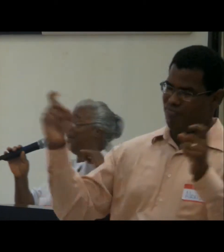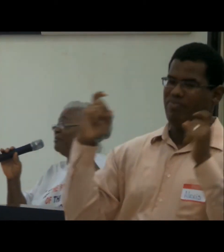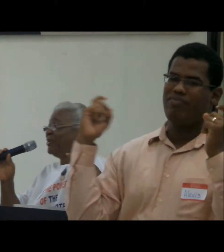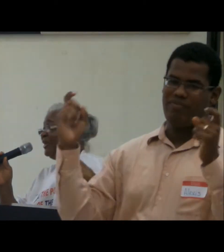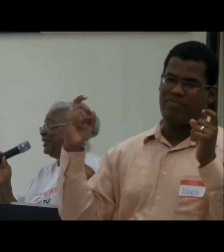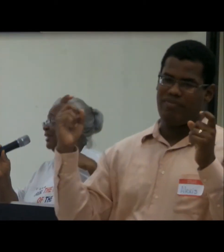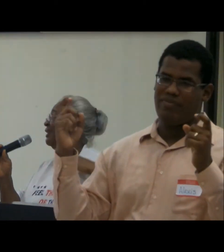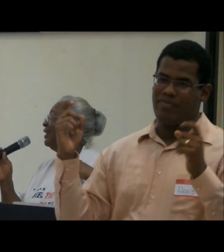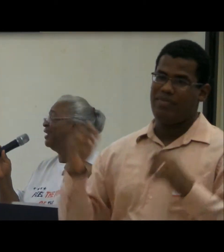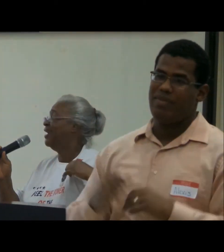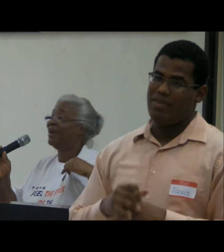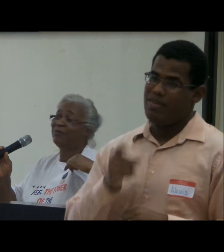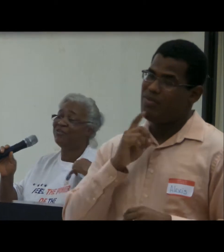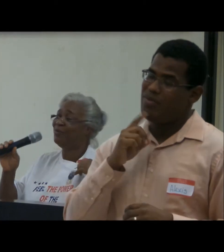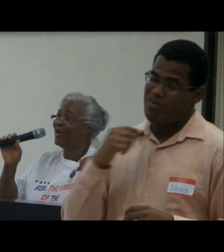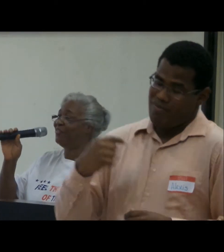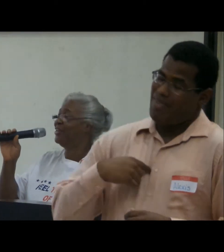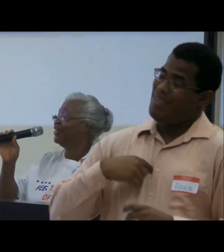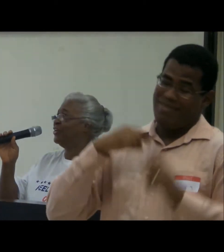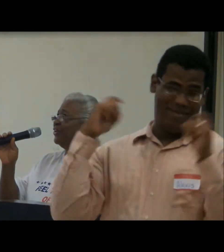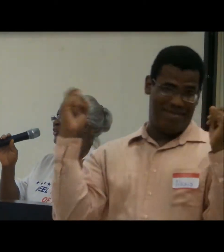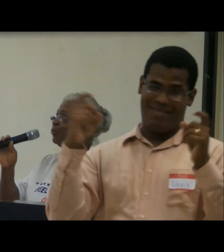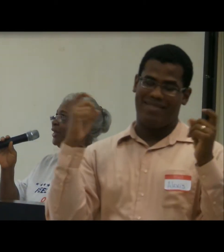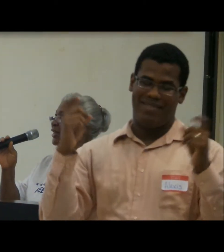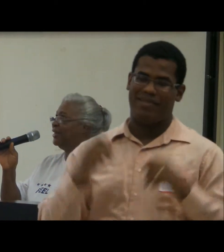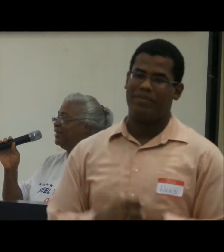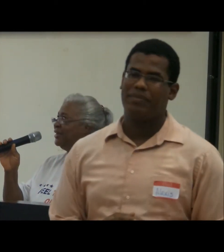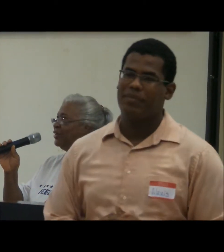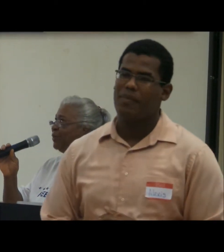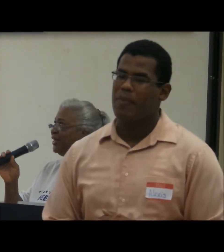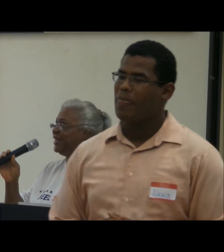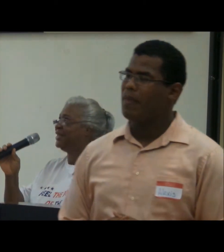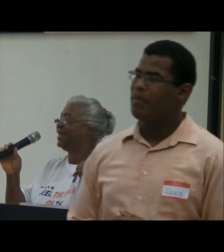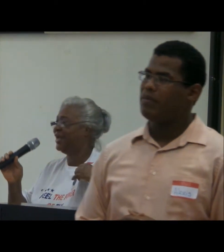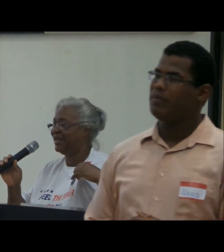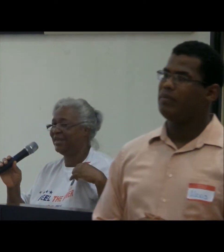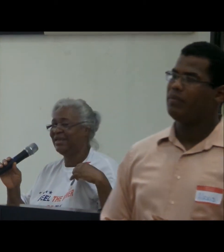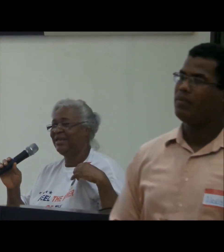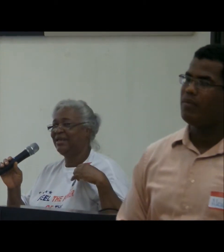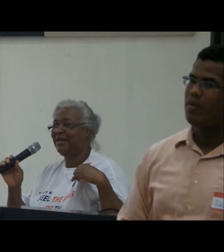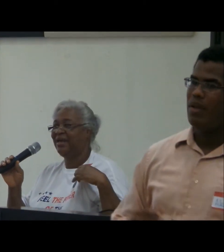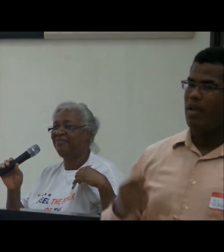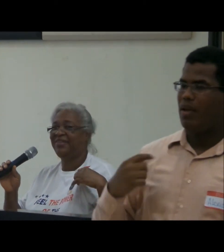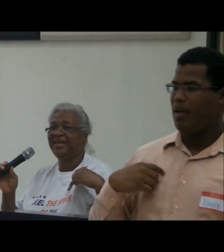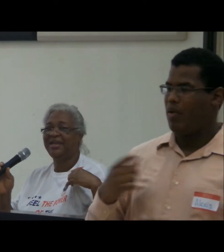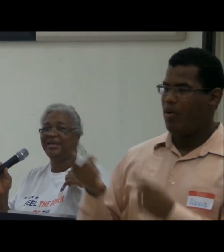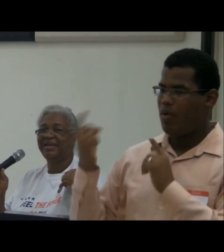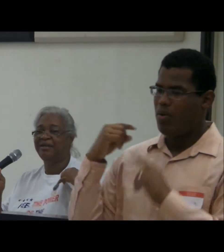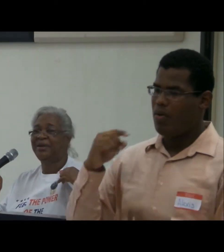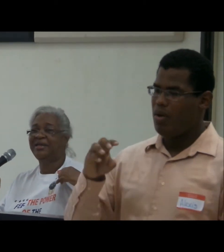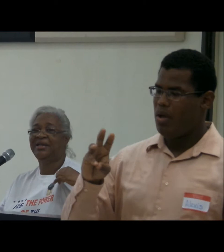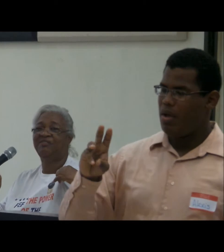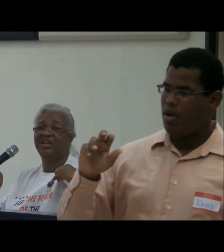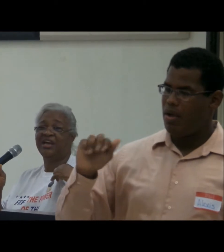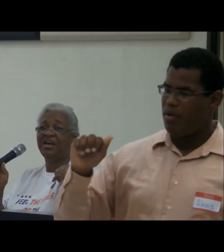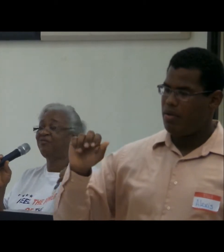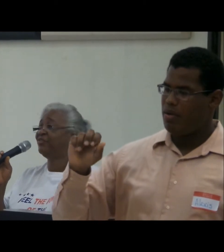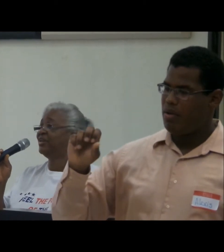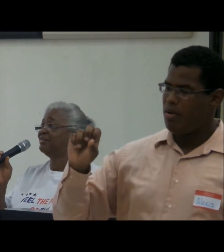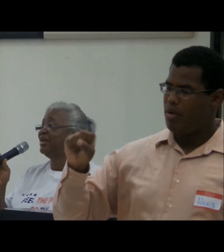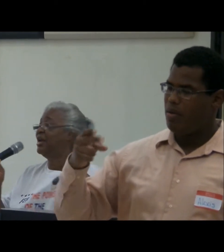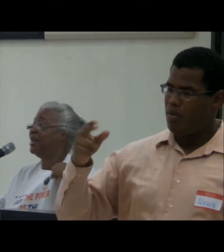I am celebrating. I was in Washington 2010 at the Independent